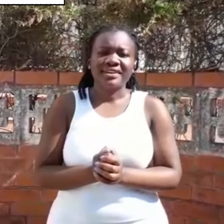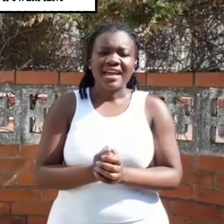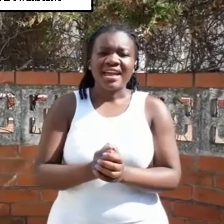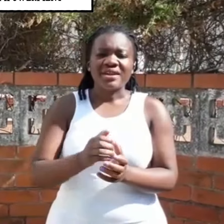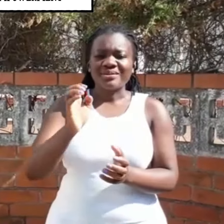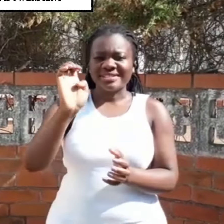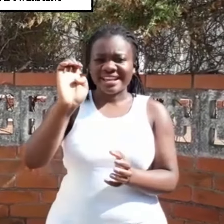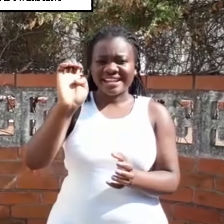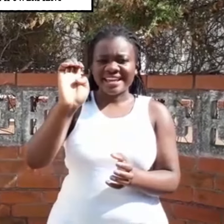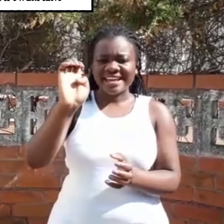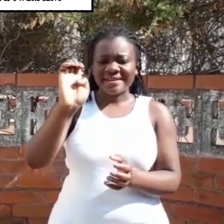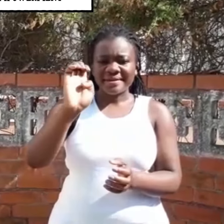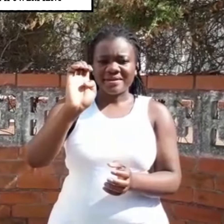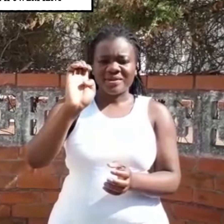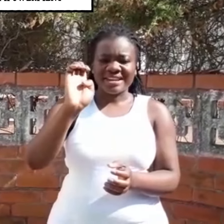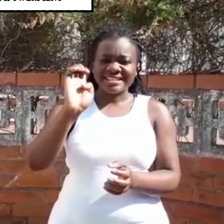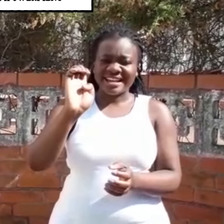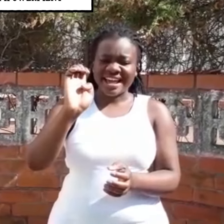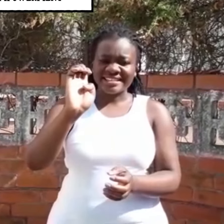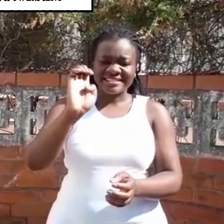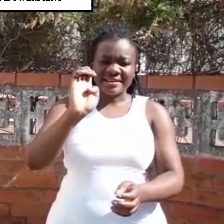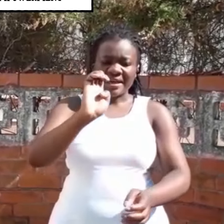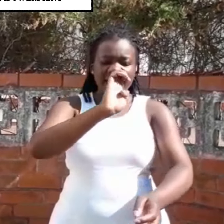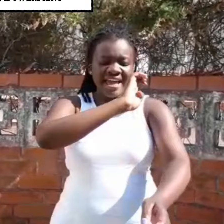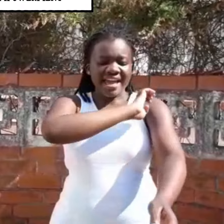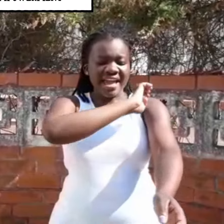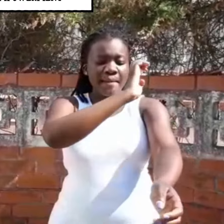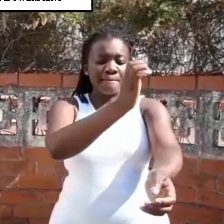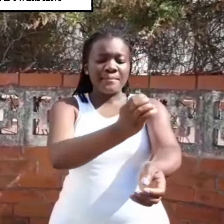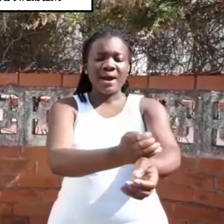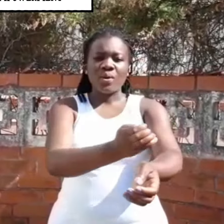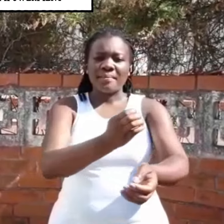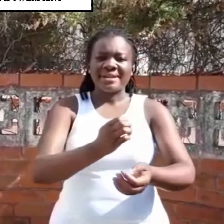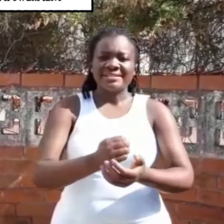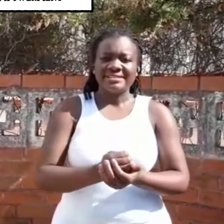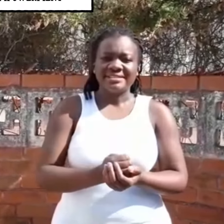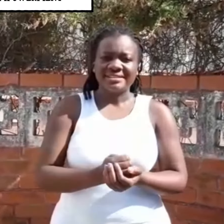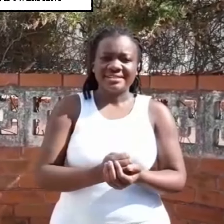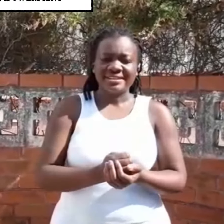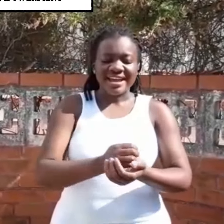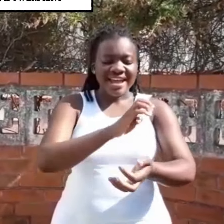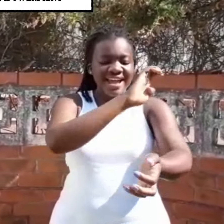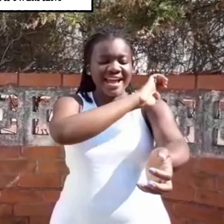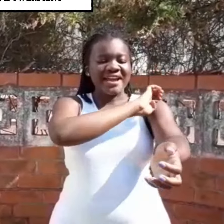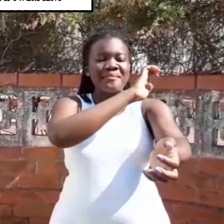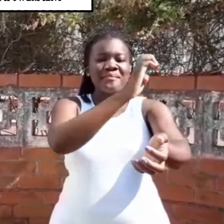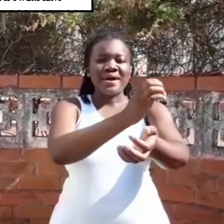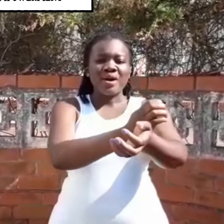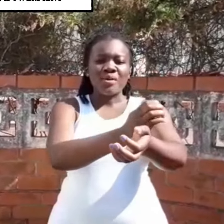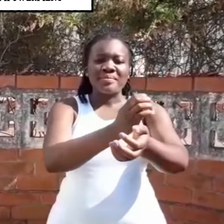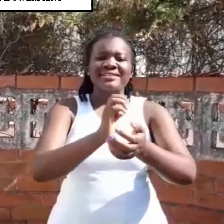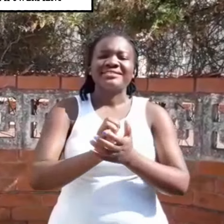Using an E, we initialize. Empowerment. Empowerment.